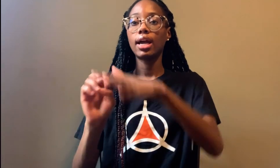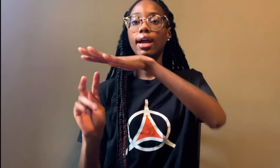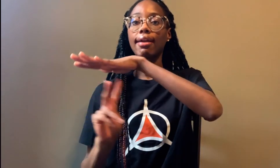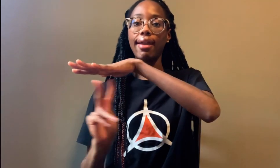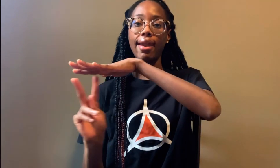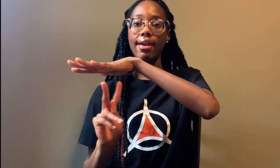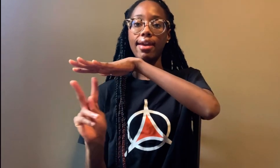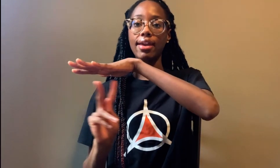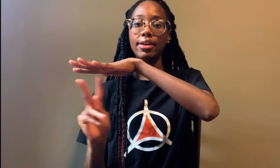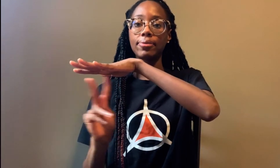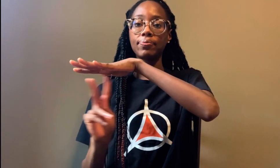P-R-E-K.